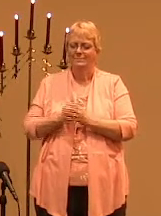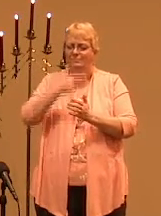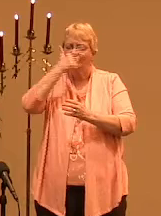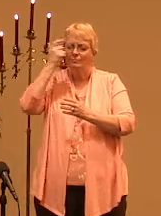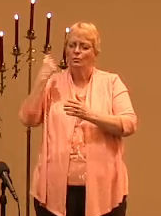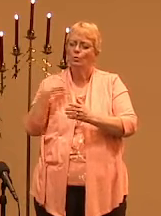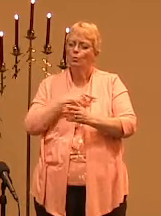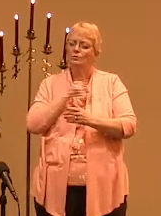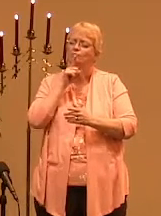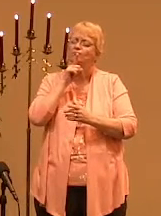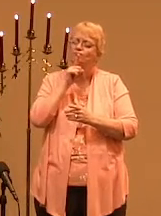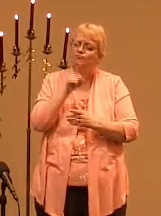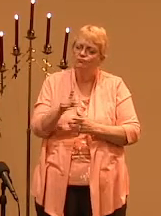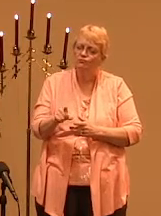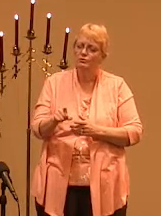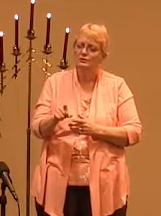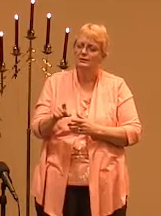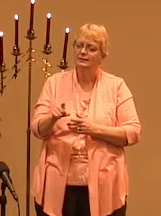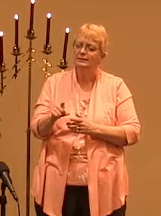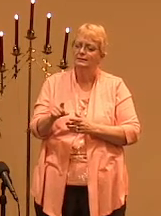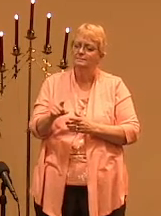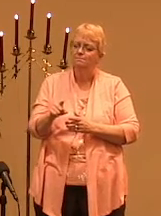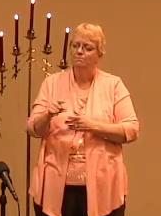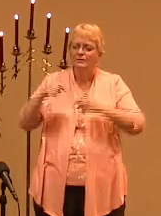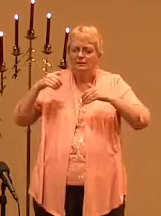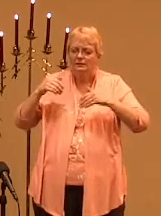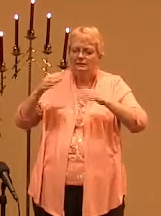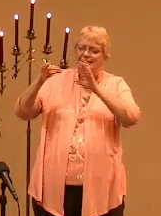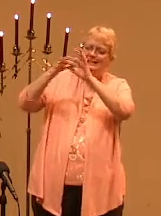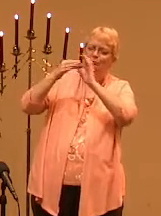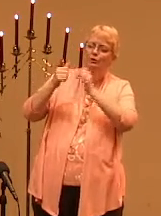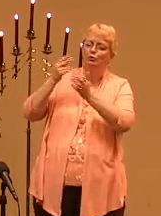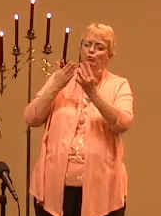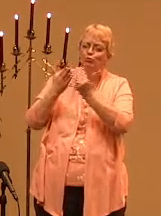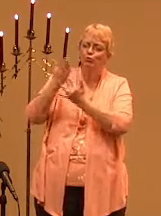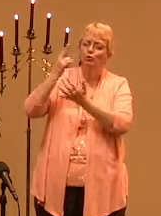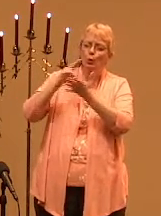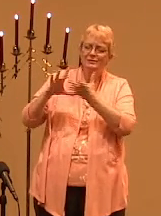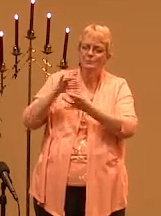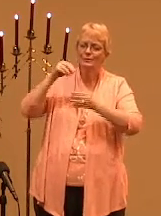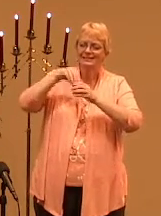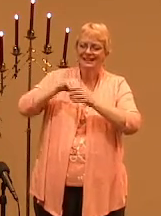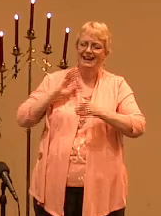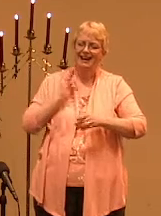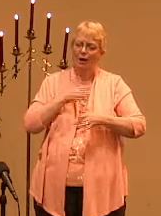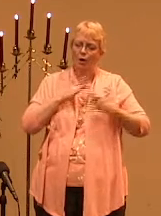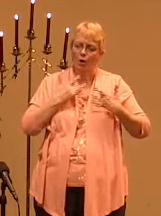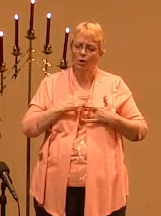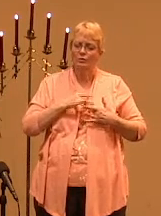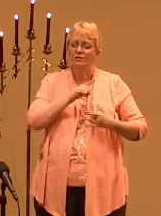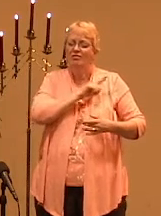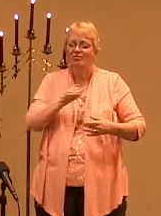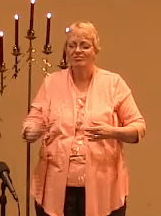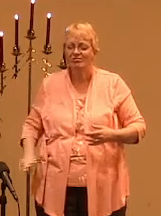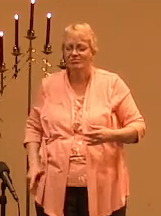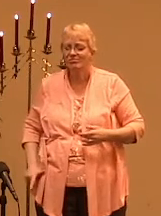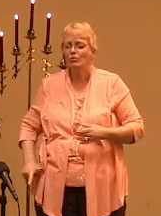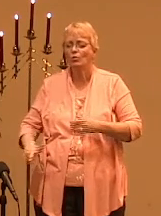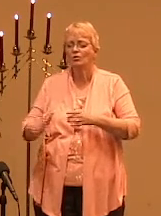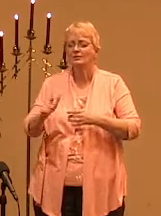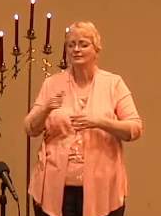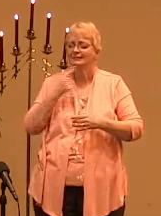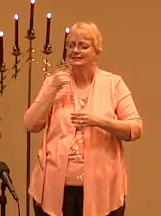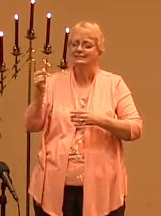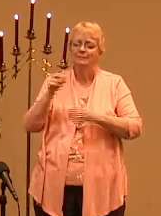because we actually are united to you with the Holy Spirit within us. As you said, Lord Jesus, to the disciples in John